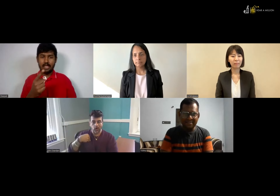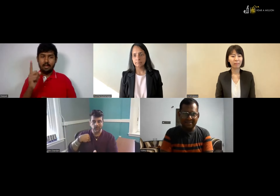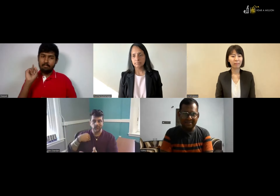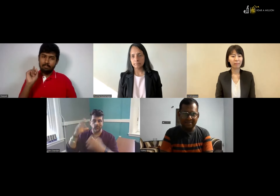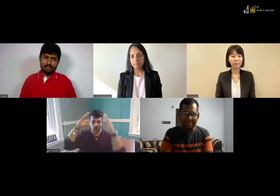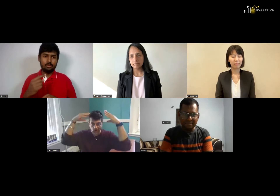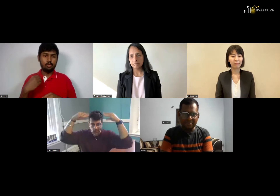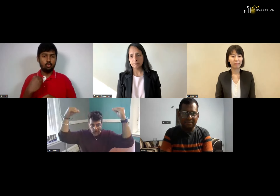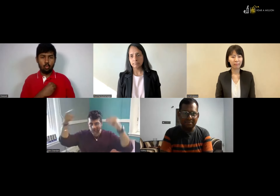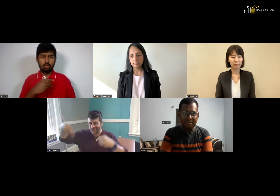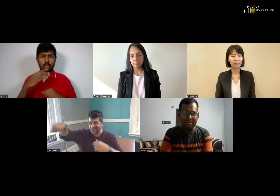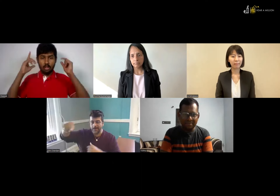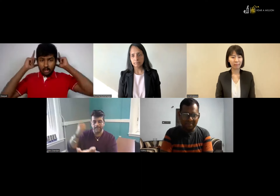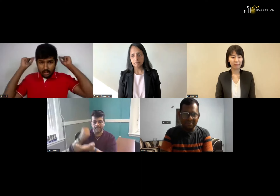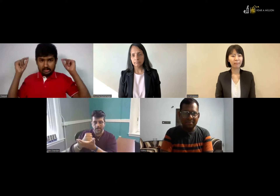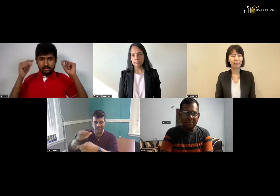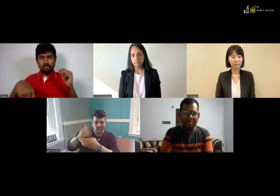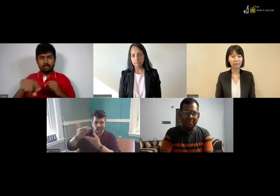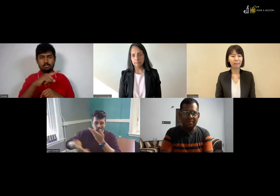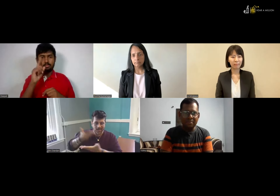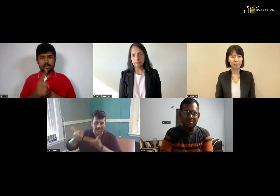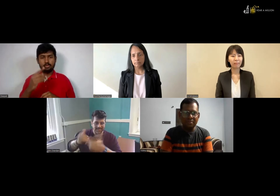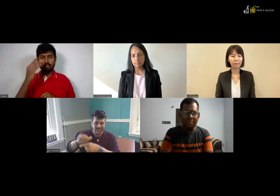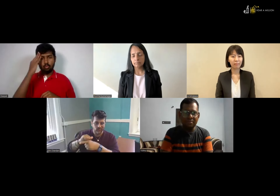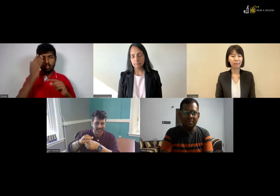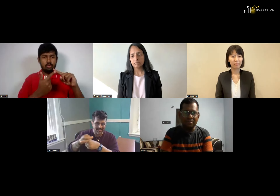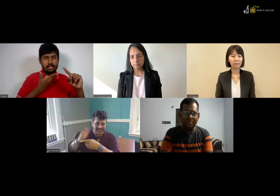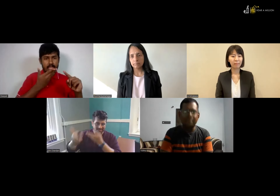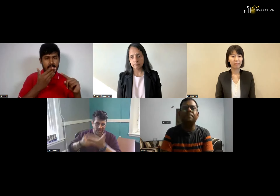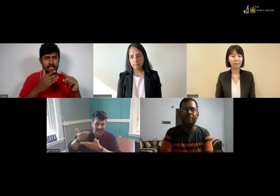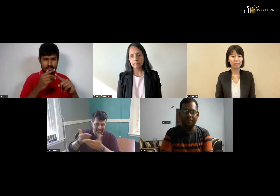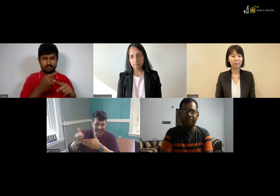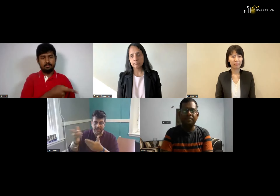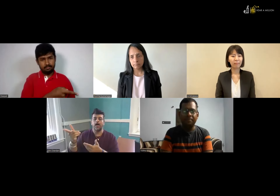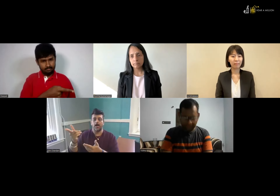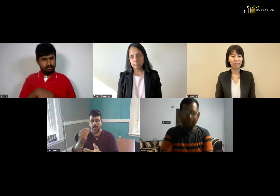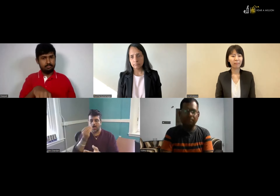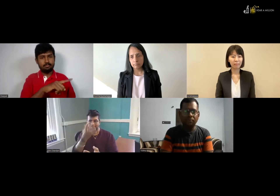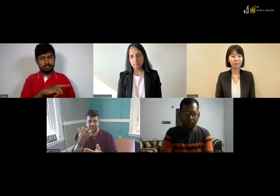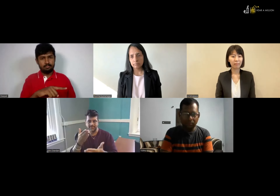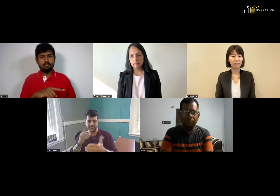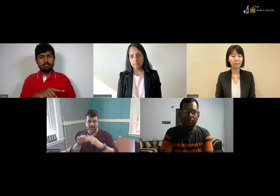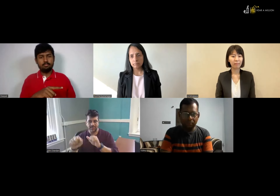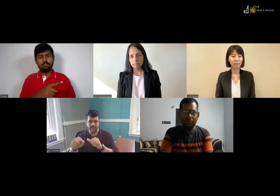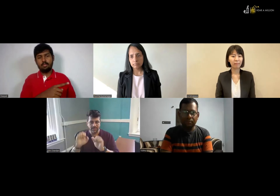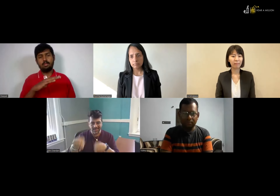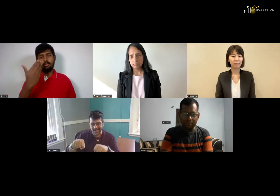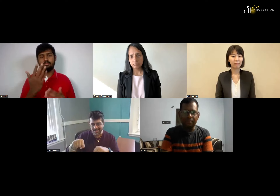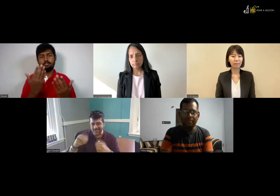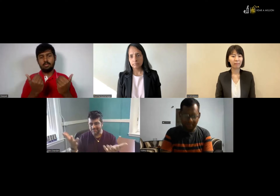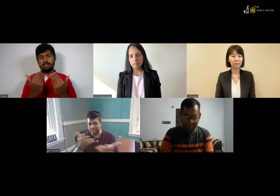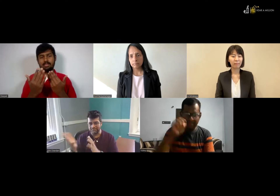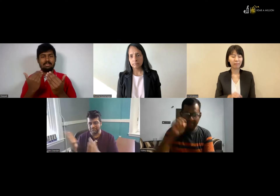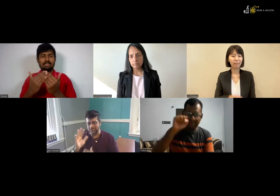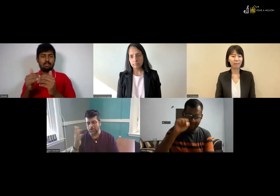So we need to talk to the doctors and the nurse how they can understand. We need to train them, right? We need to consult them.